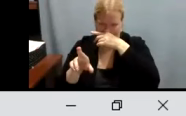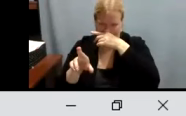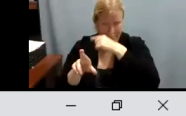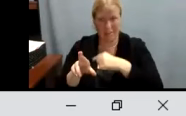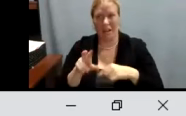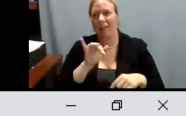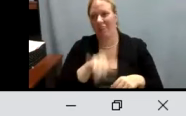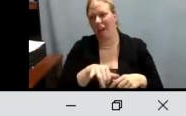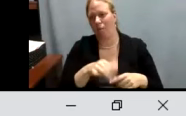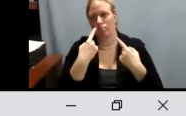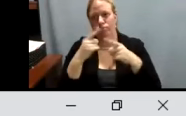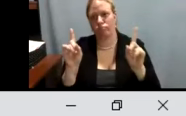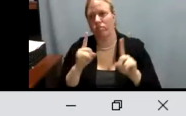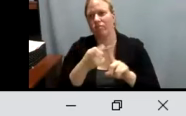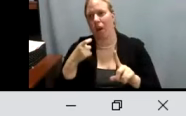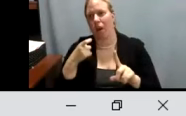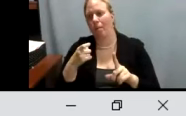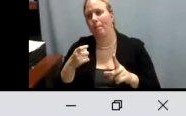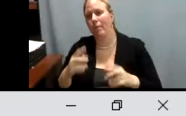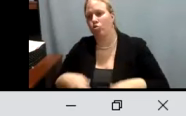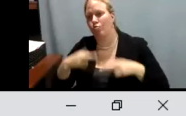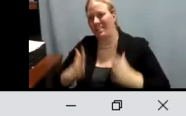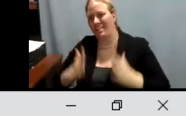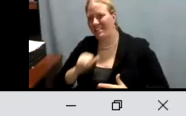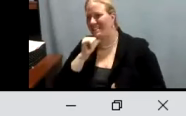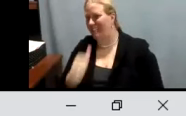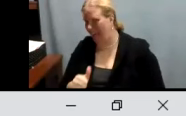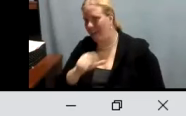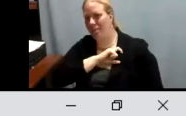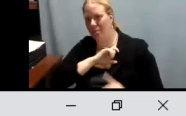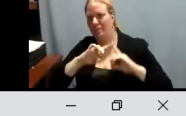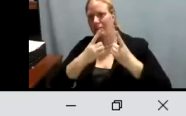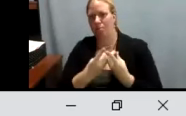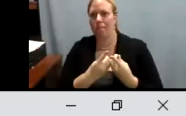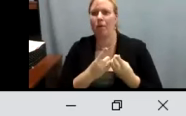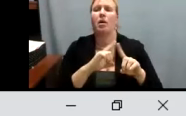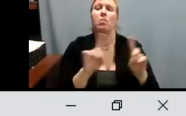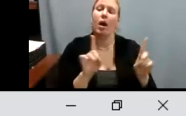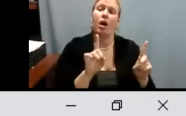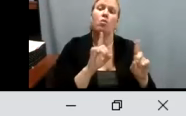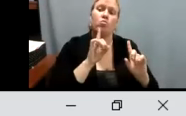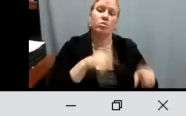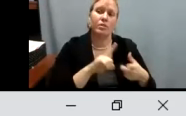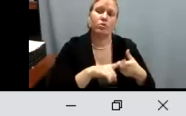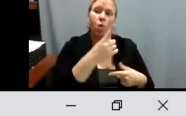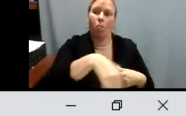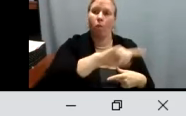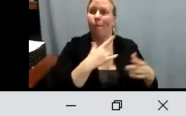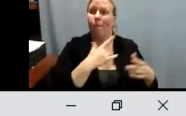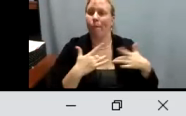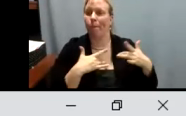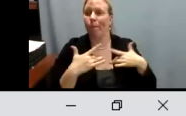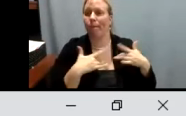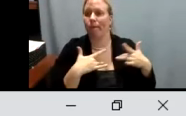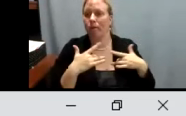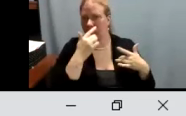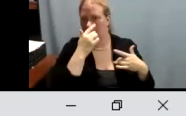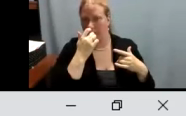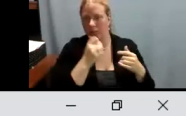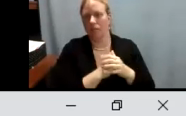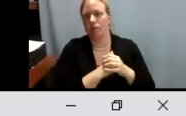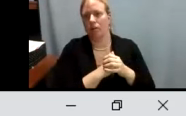by the police department. But in response to those concerns, and, you know, in collaboration with the Alders,